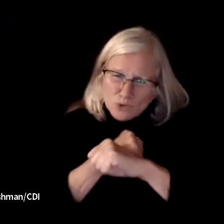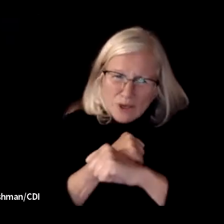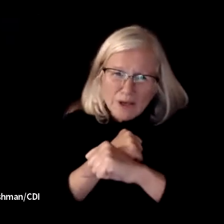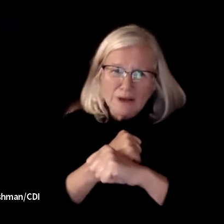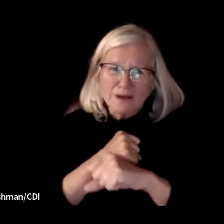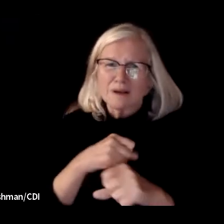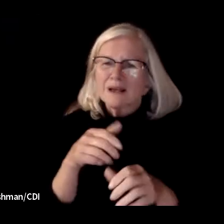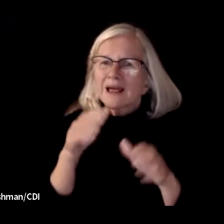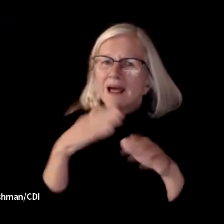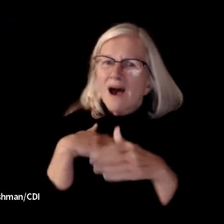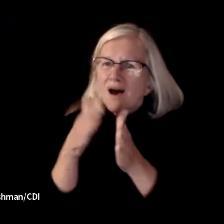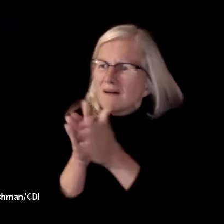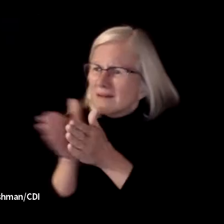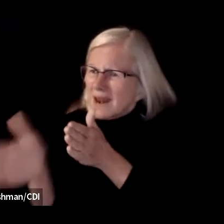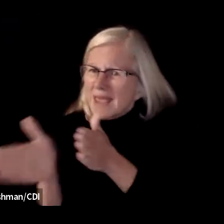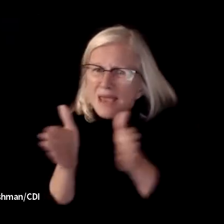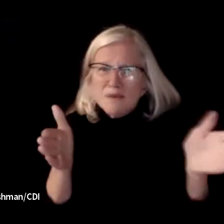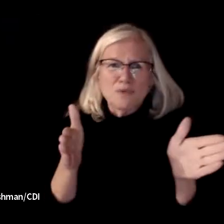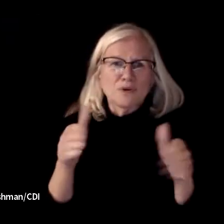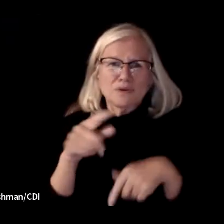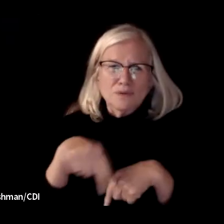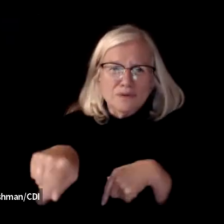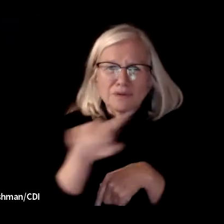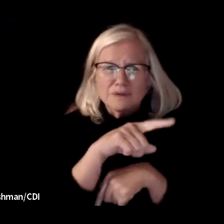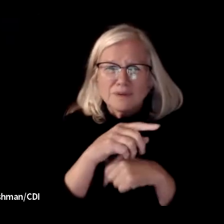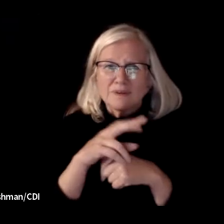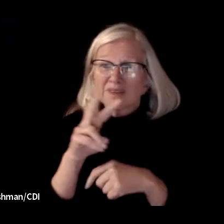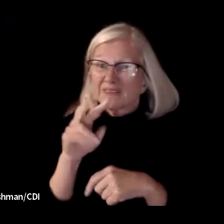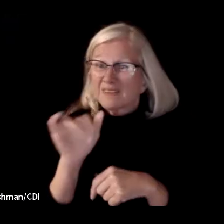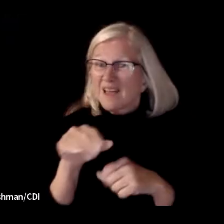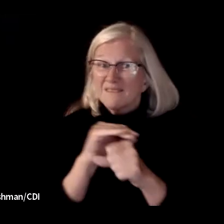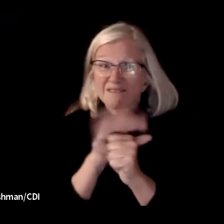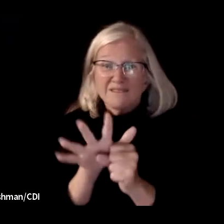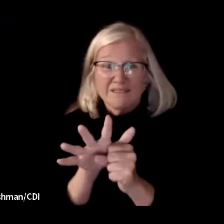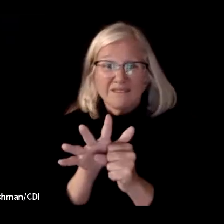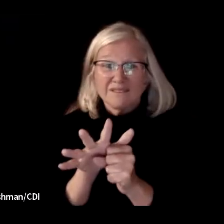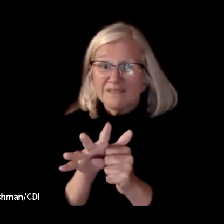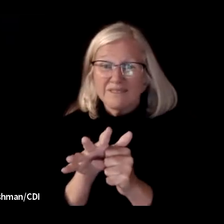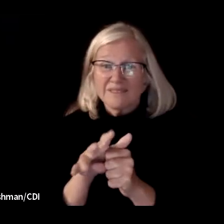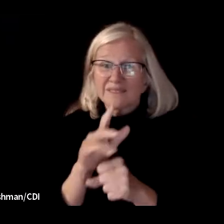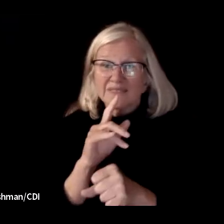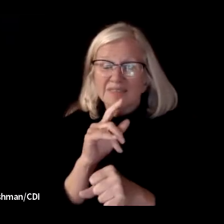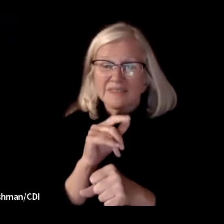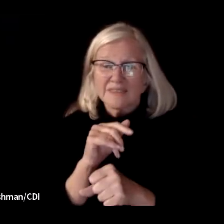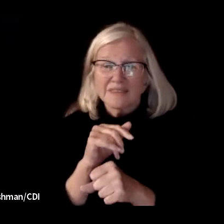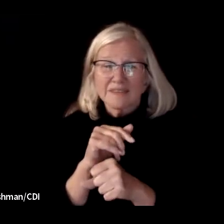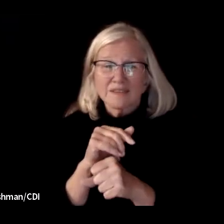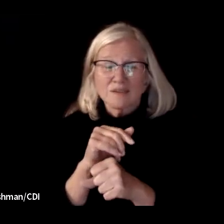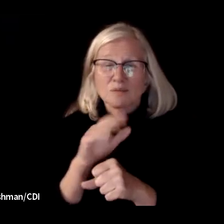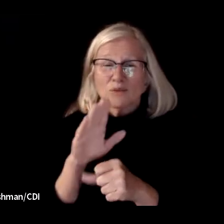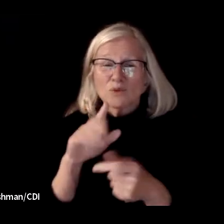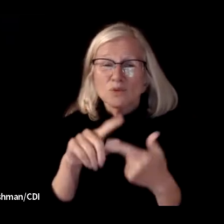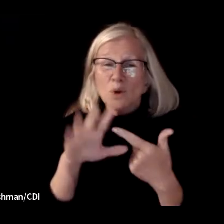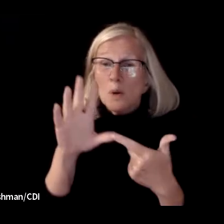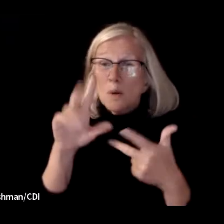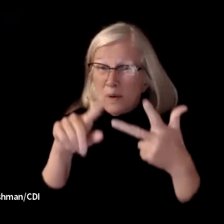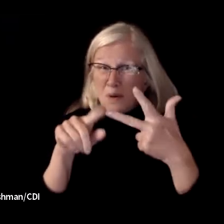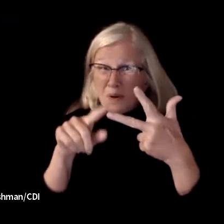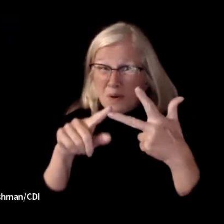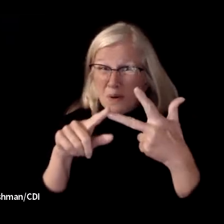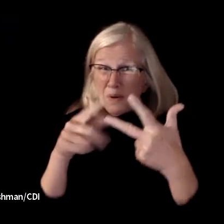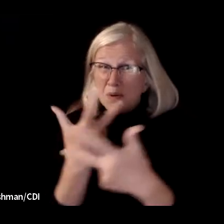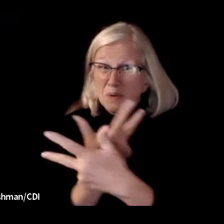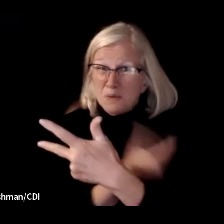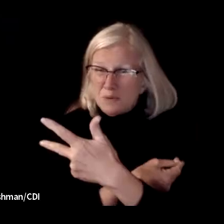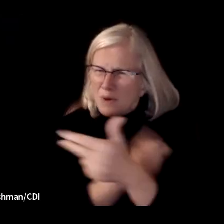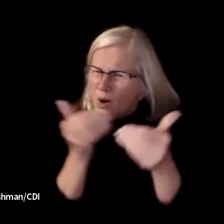can cause. That means getting vaccinated when you're eligible, getting a booster when it's recommended, wearing a mask when going to